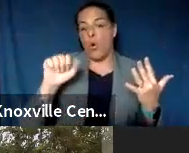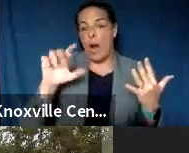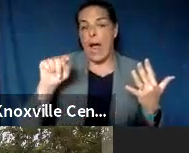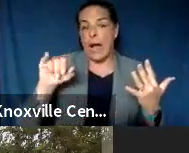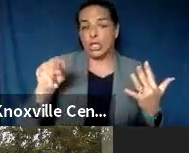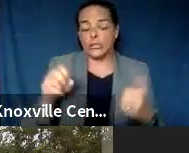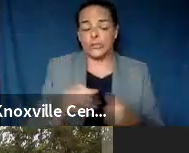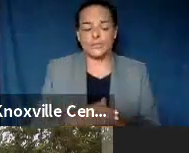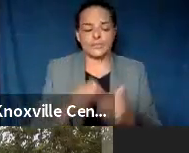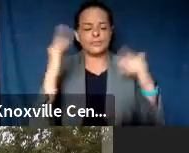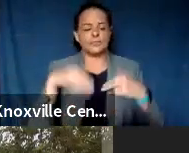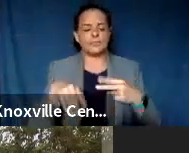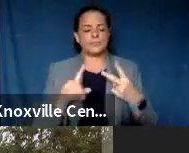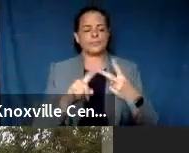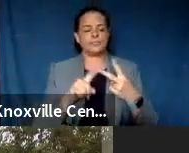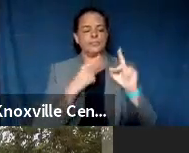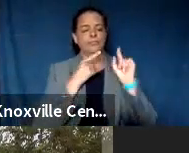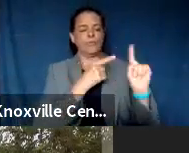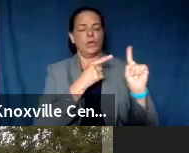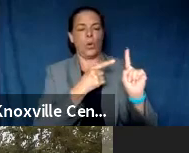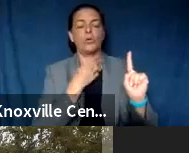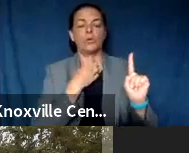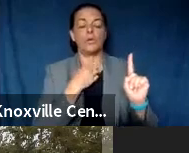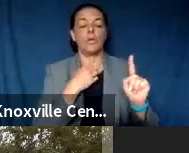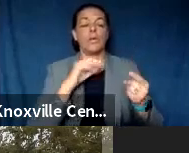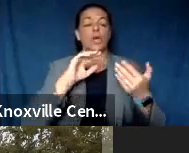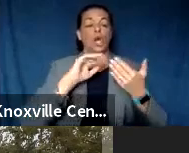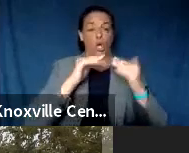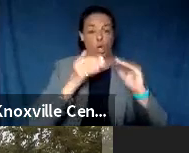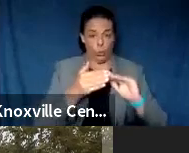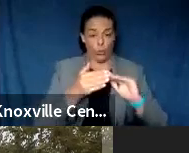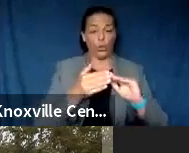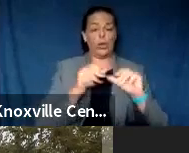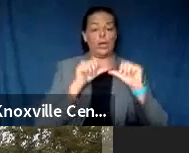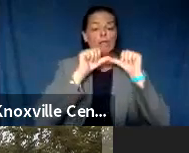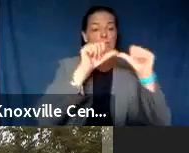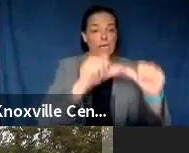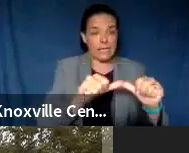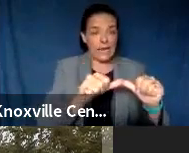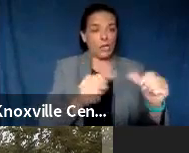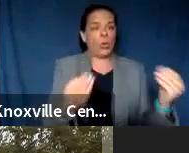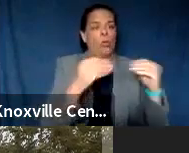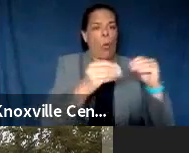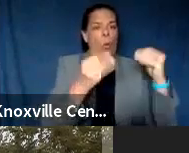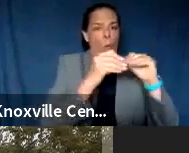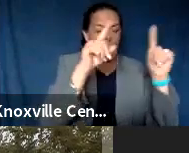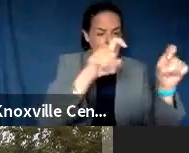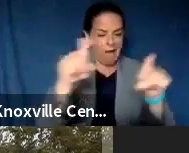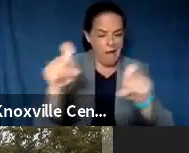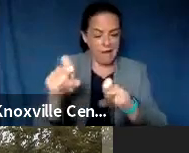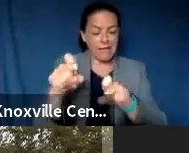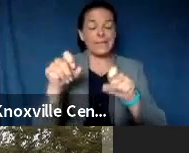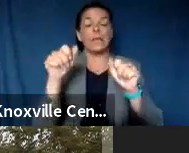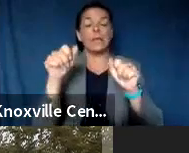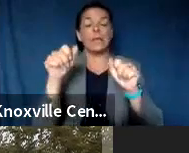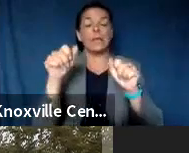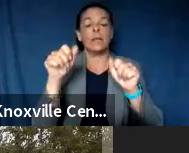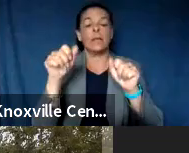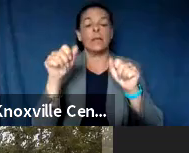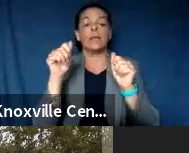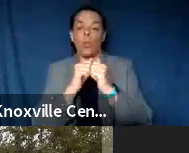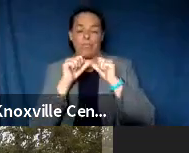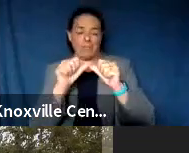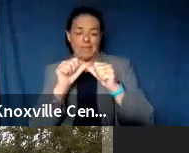Our second benchmark, community-wide sustained and increased diagnostic testing with consistent